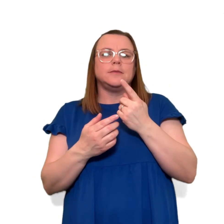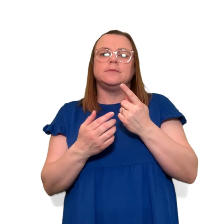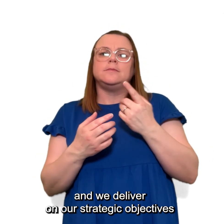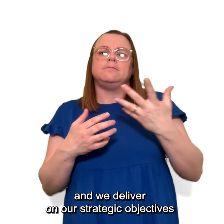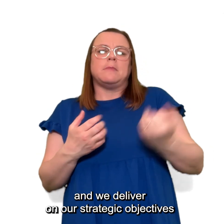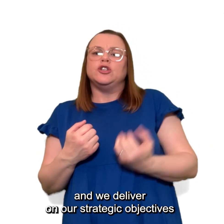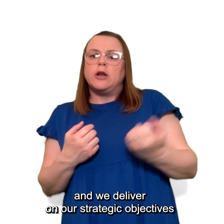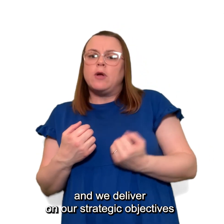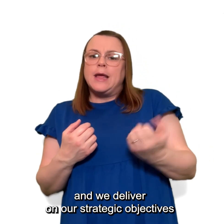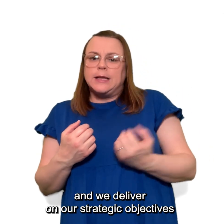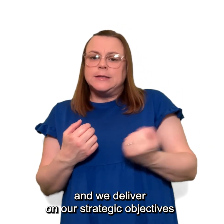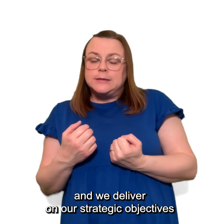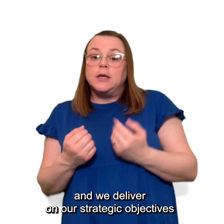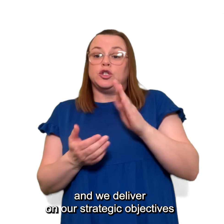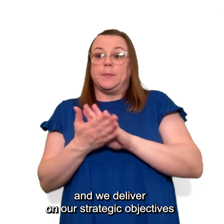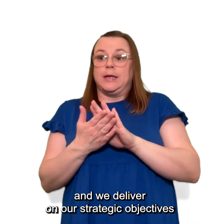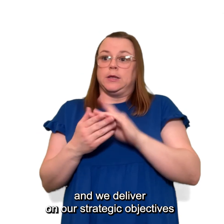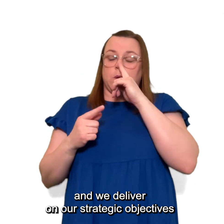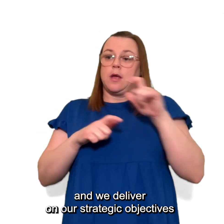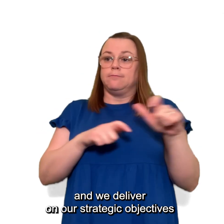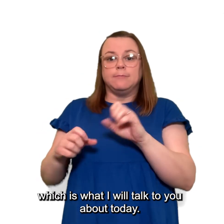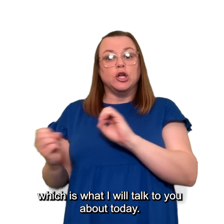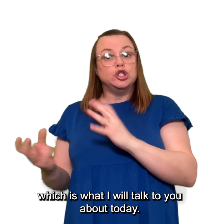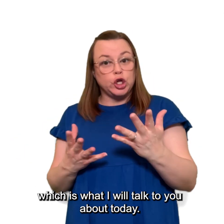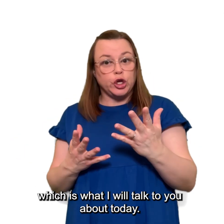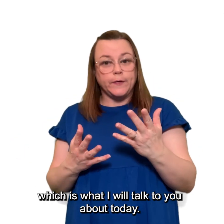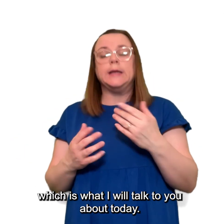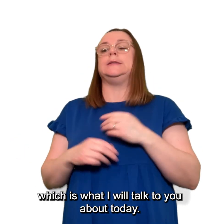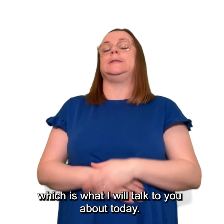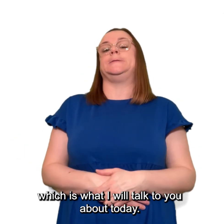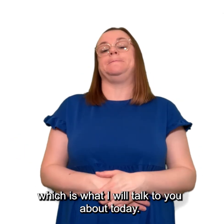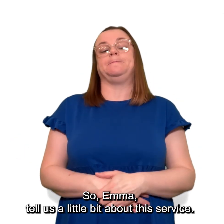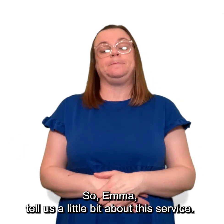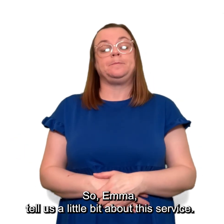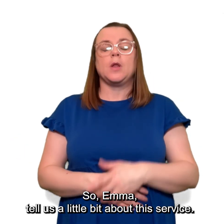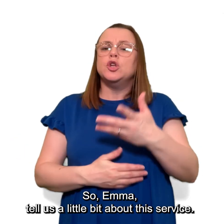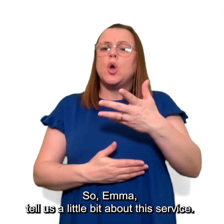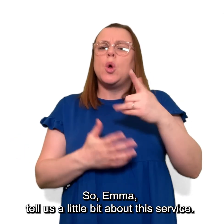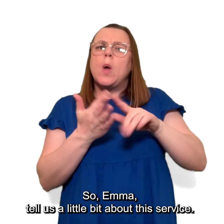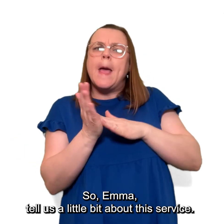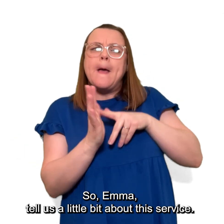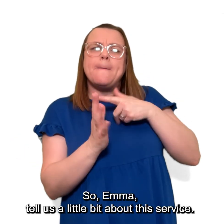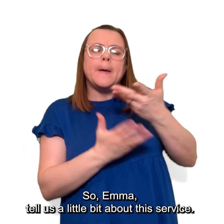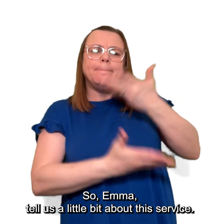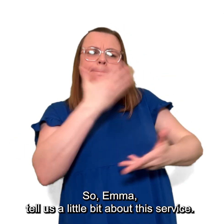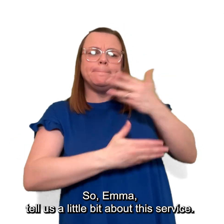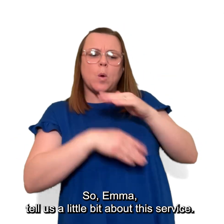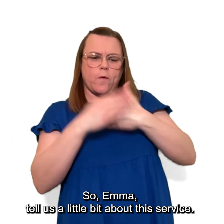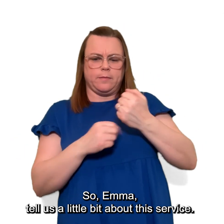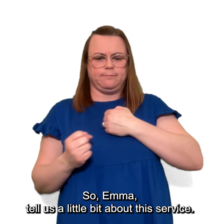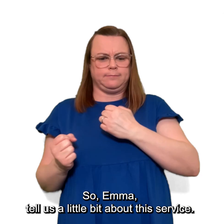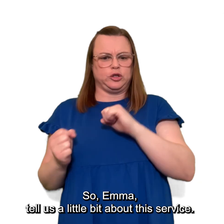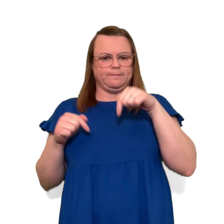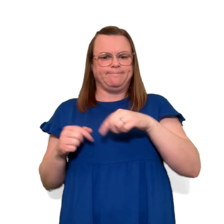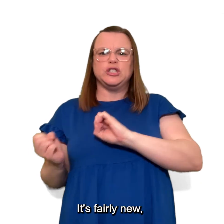team and we deliver on our strategic objectives, which is what I will talk to you about today. So Emma, tell us a little bit about